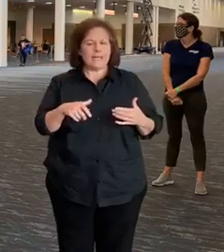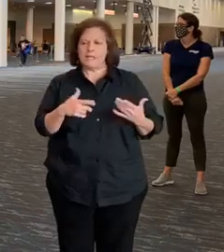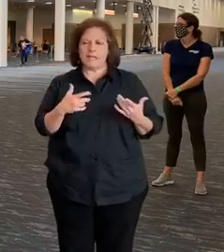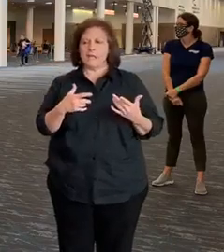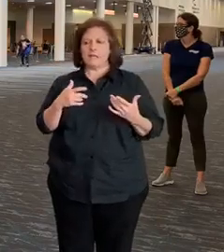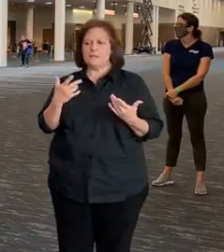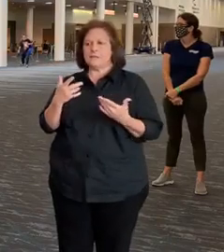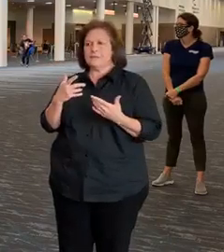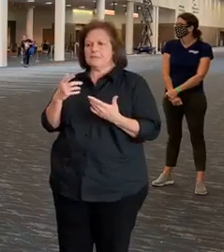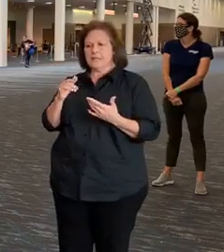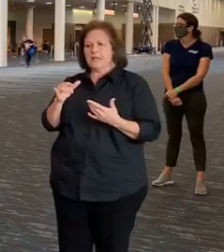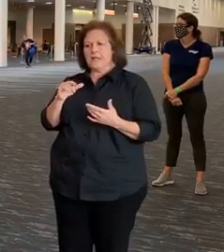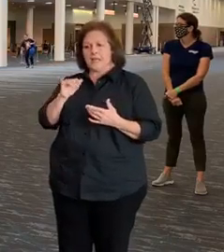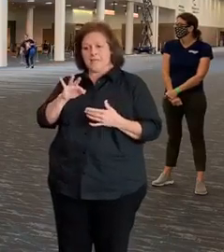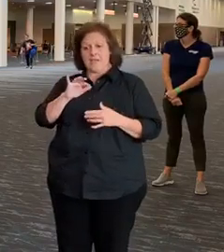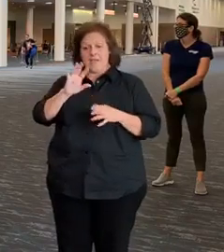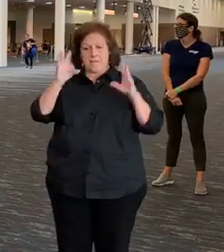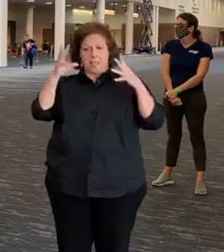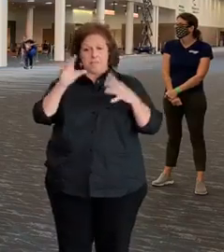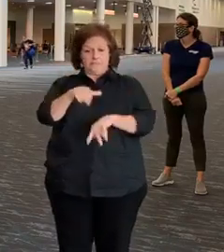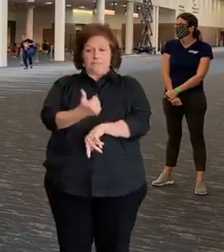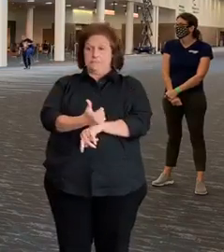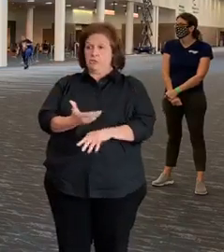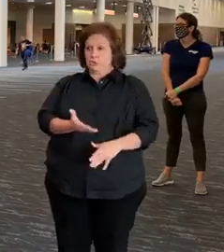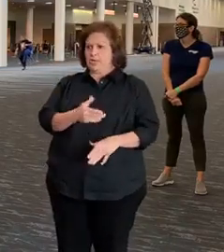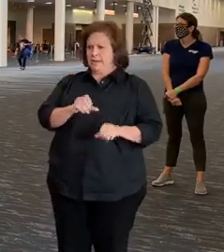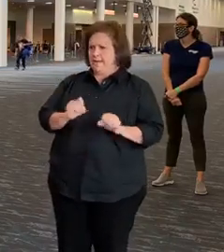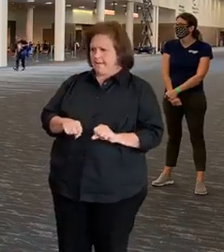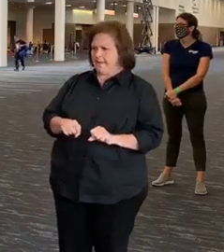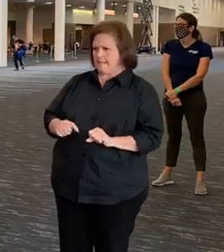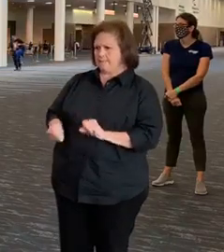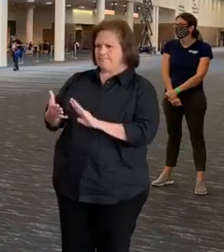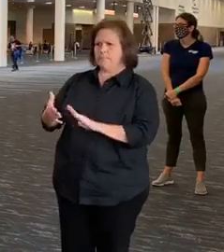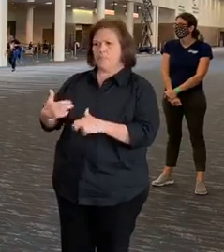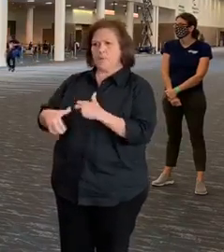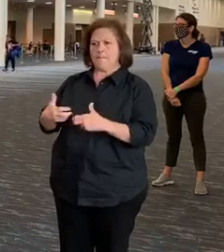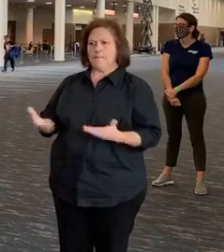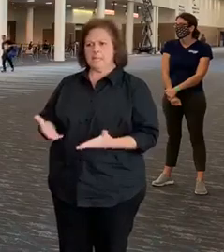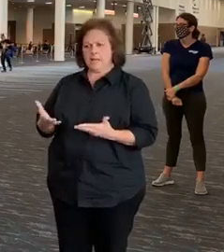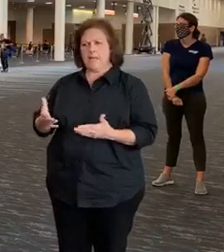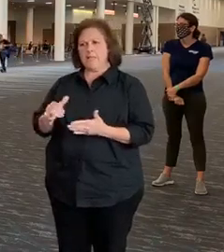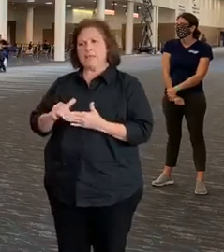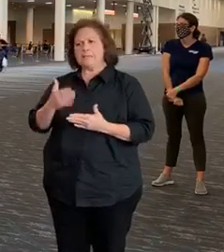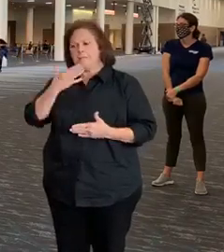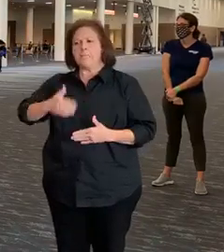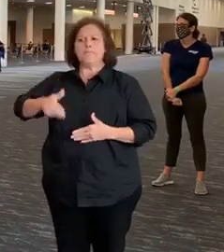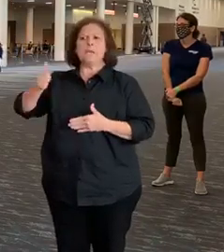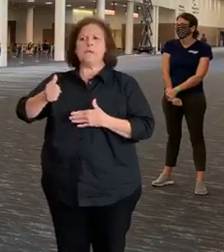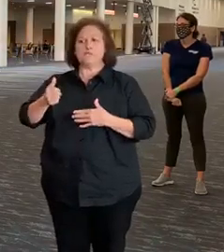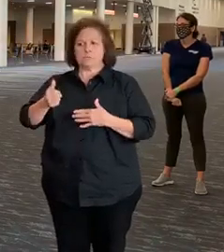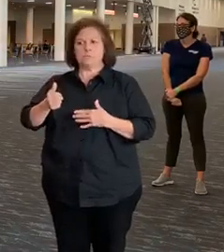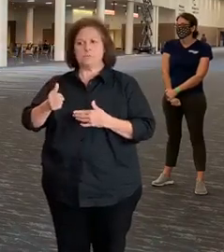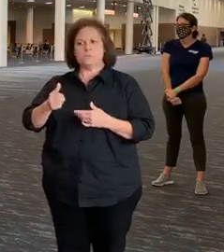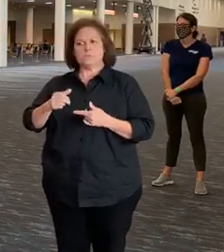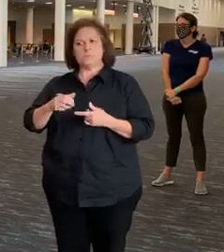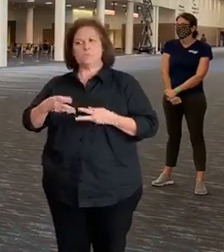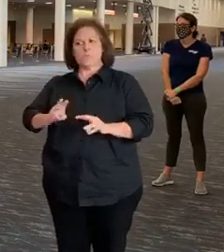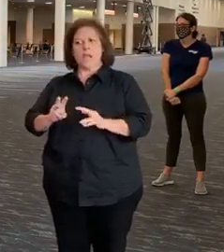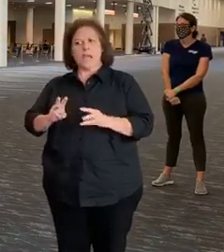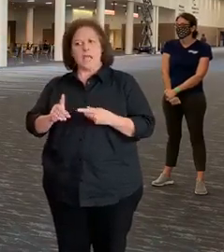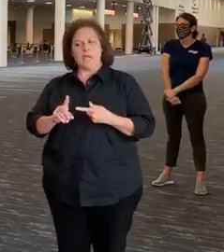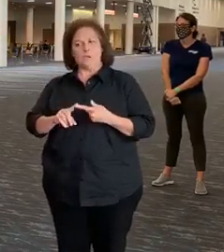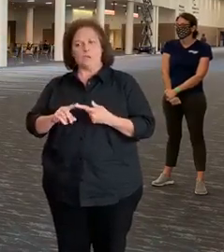something that can be addressed very, very quickly. And it's the best way to conserve and utilize resources that we have,